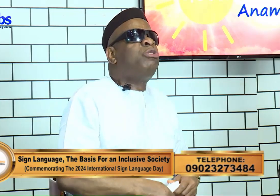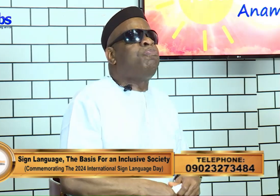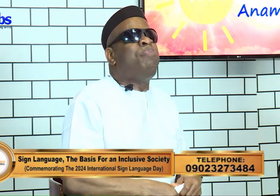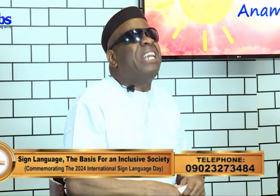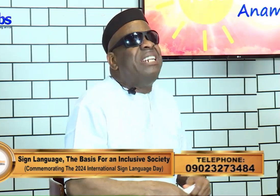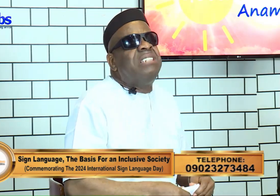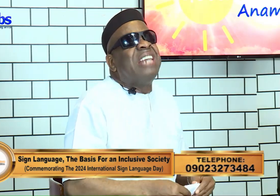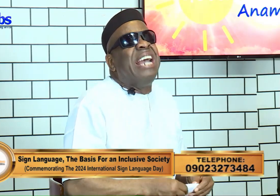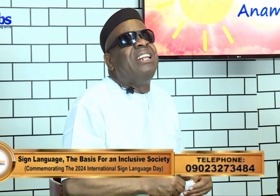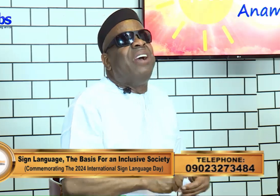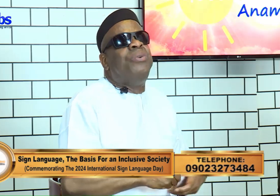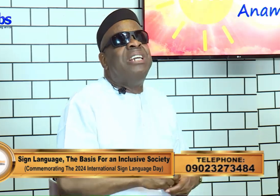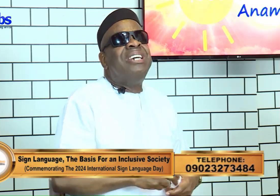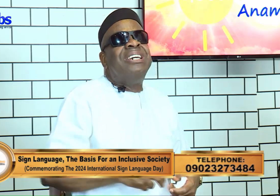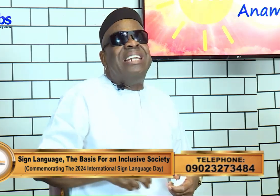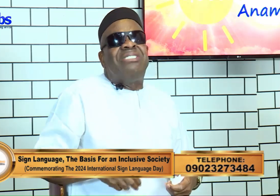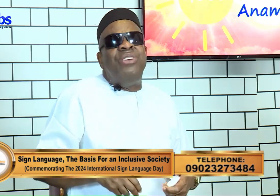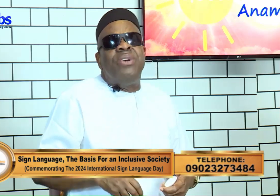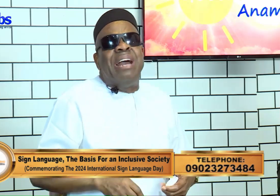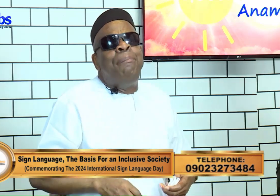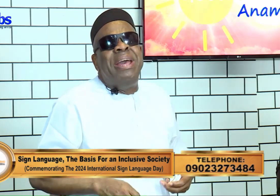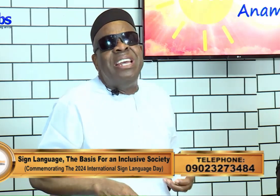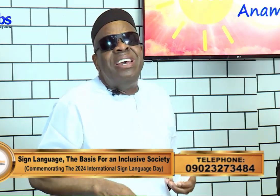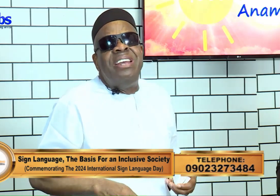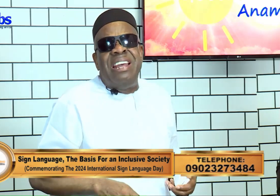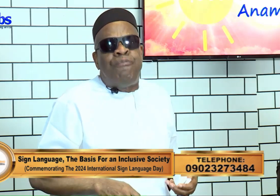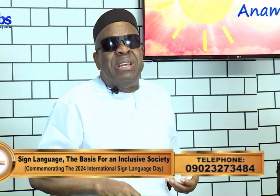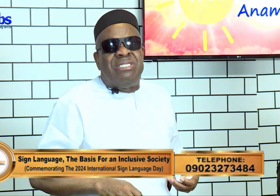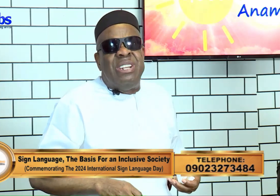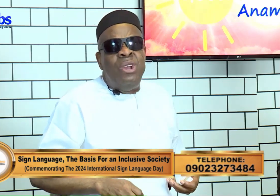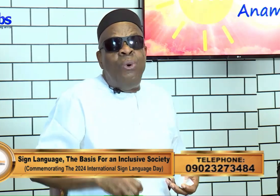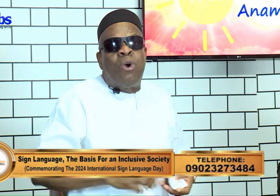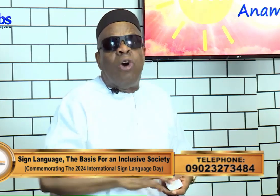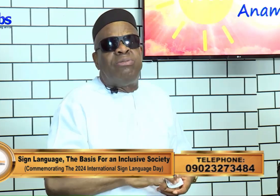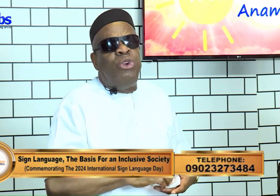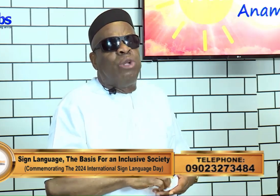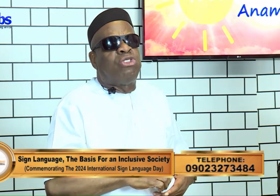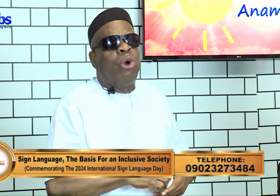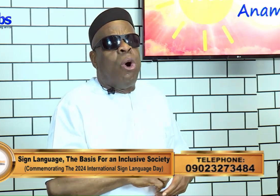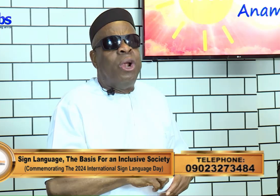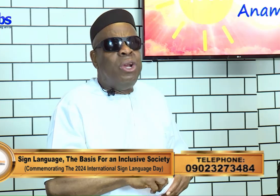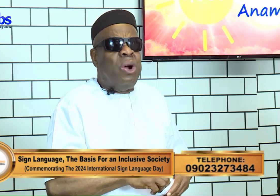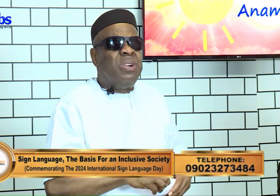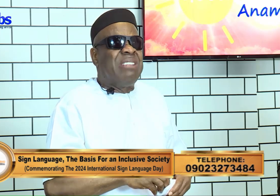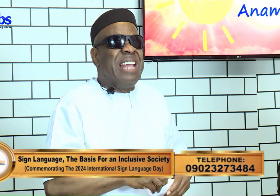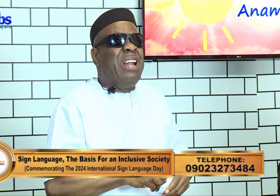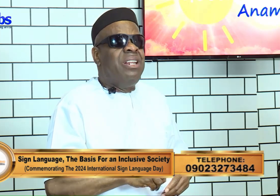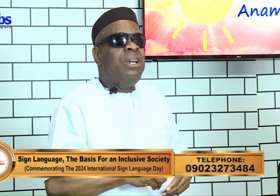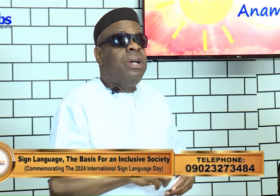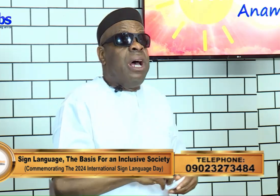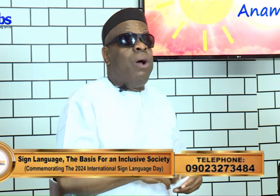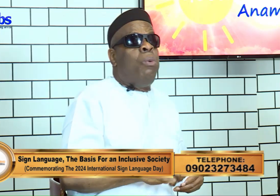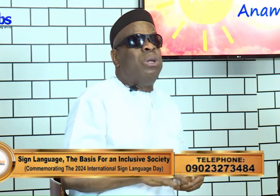that. Speak the sign language. That's how you can make a deaf person who comes to your store